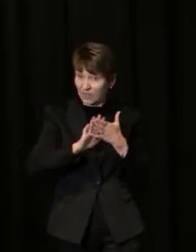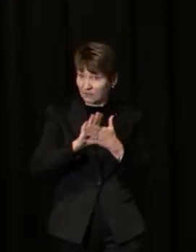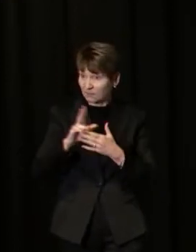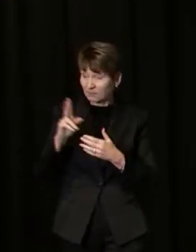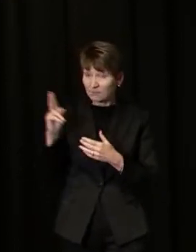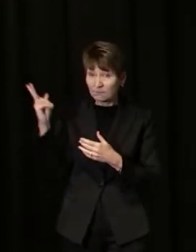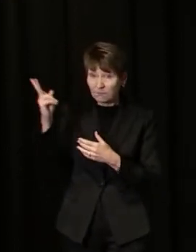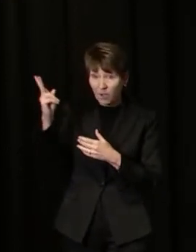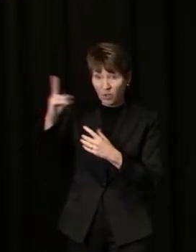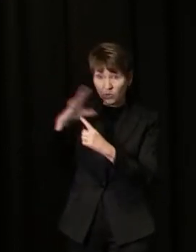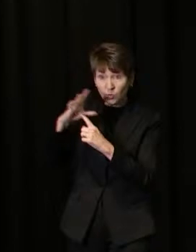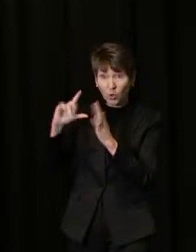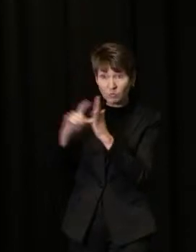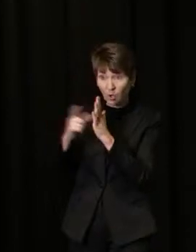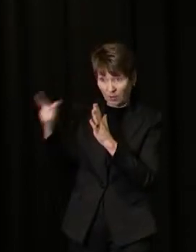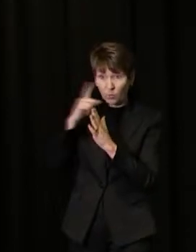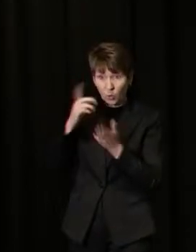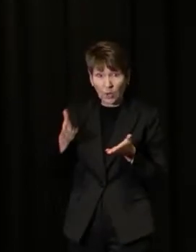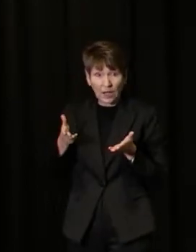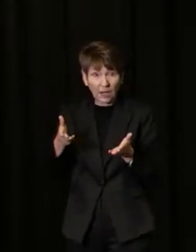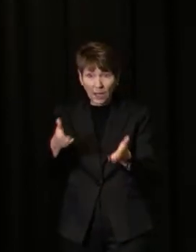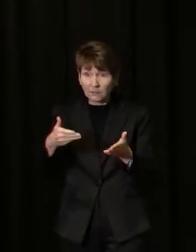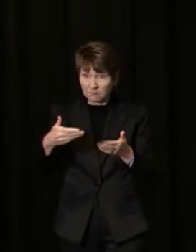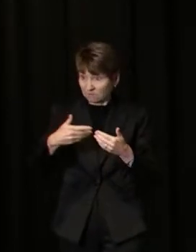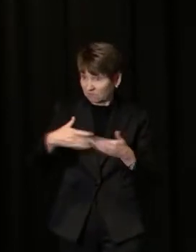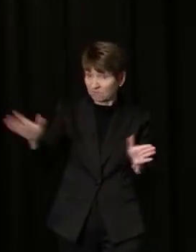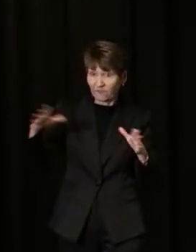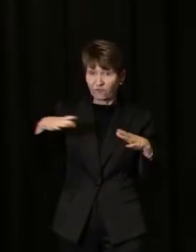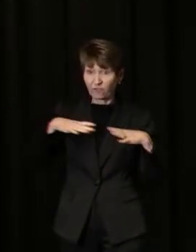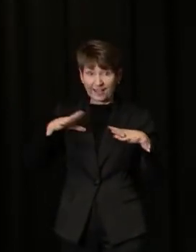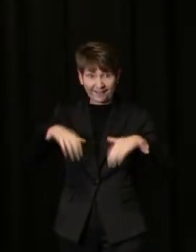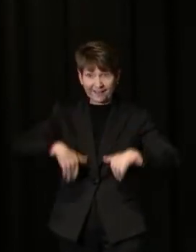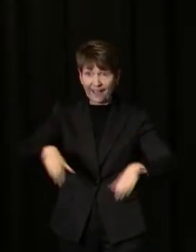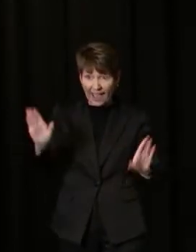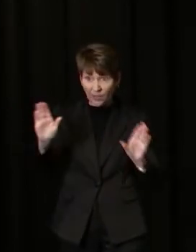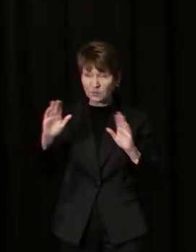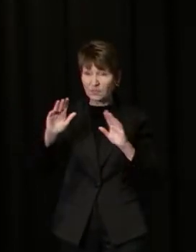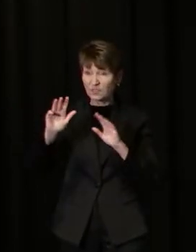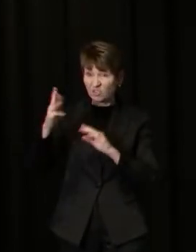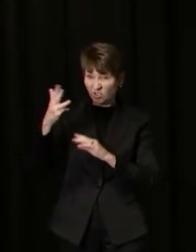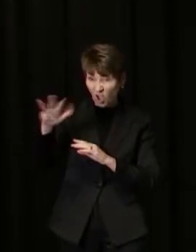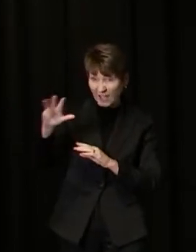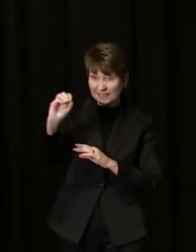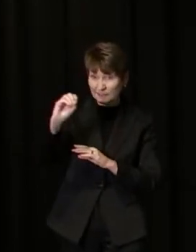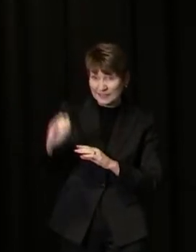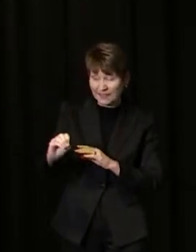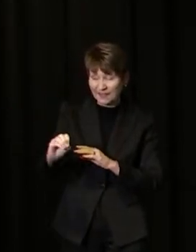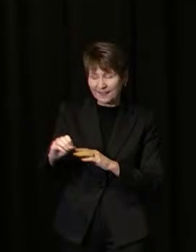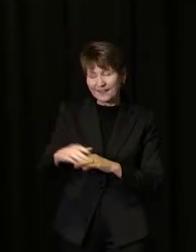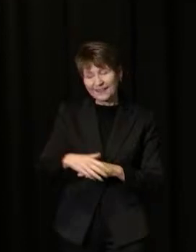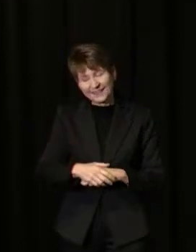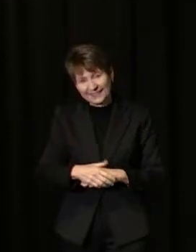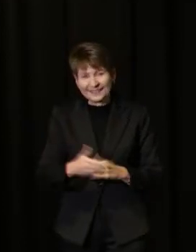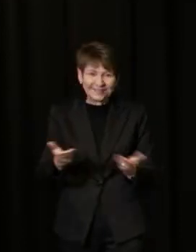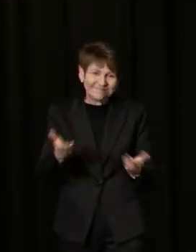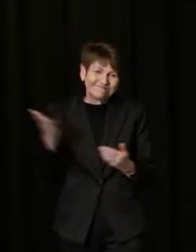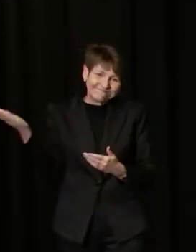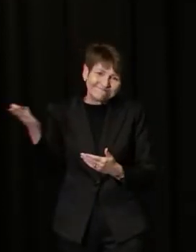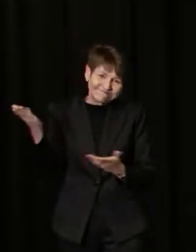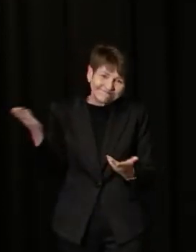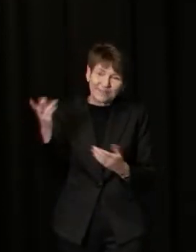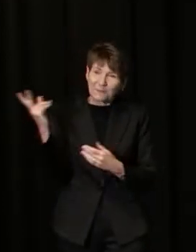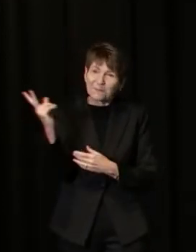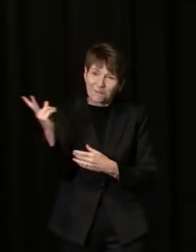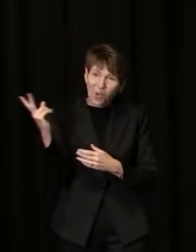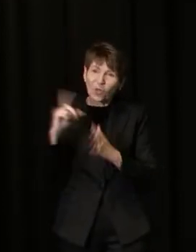know, whether you're happy or not, it's another matter. Anyone always wants to see 91, 92, 93, 94, but